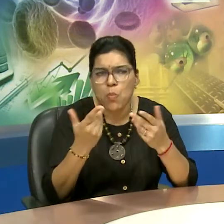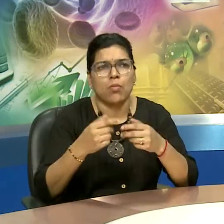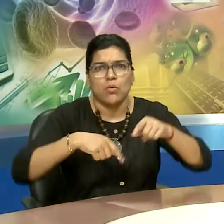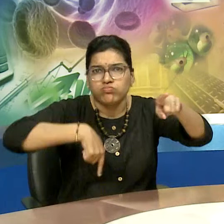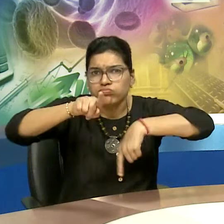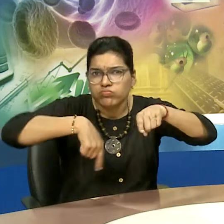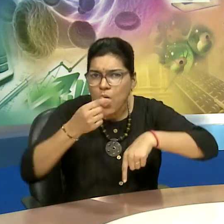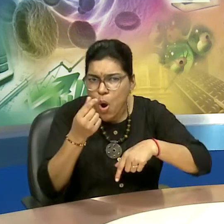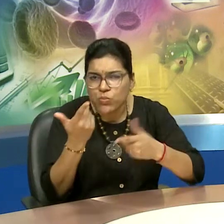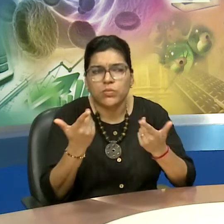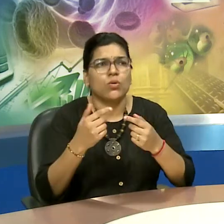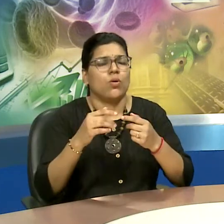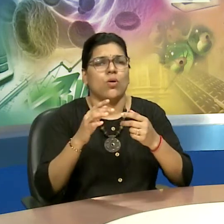general are